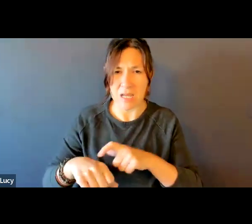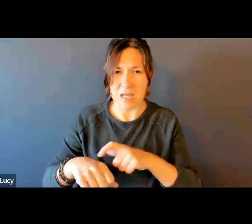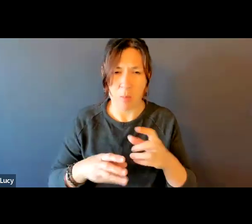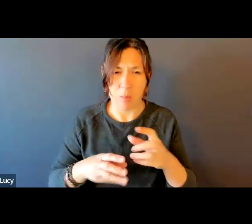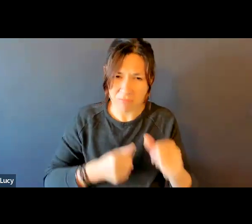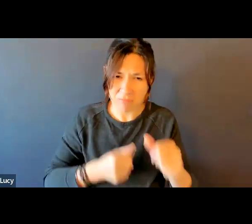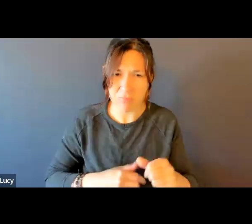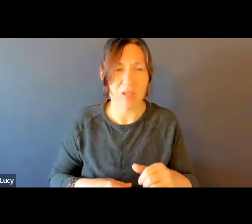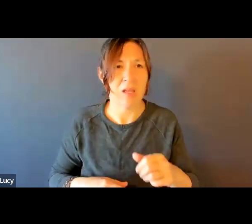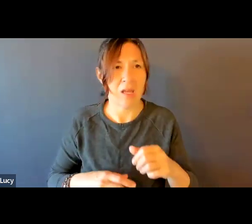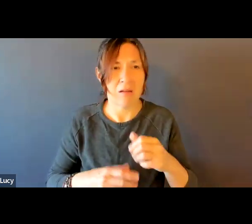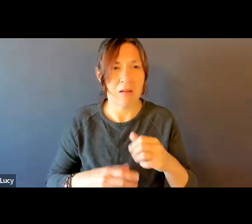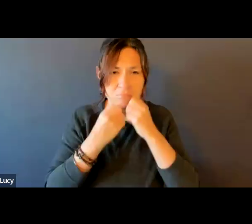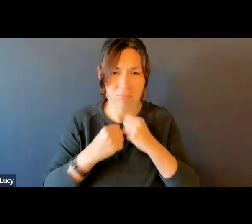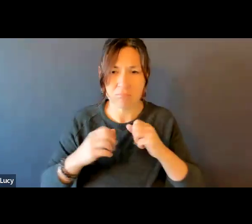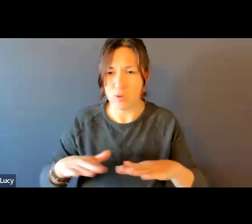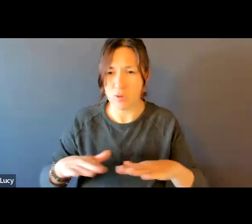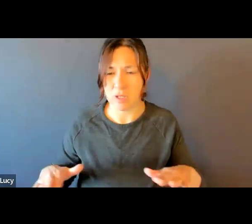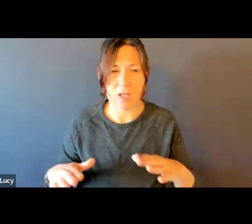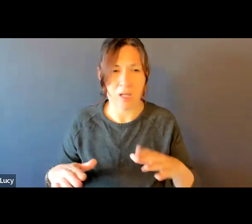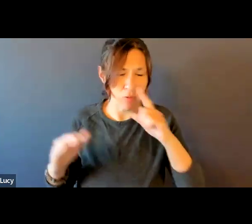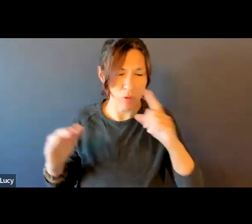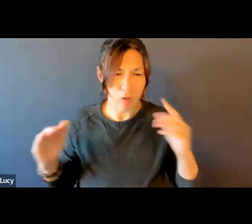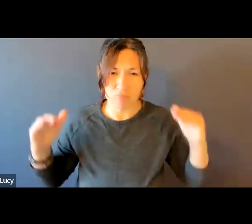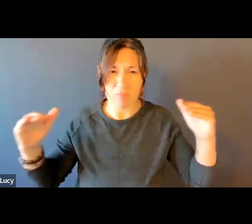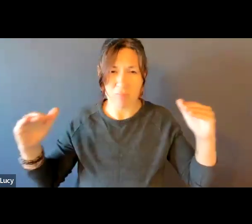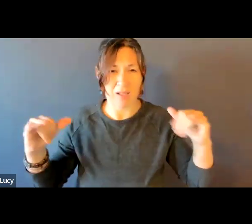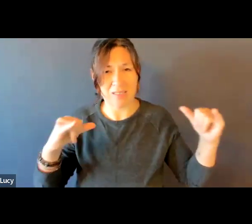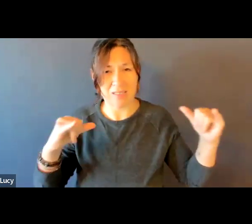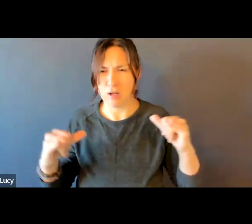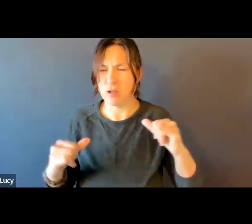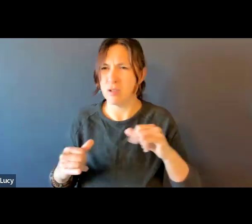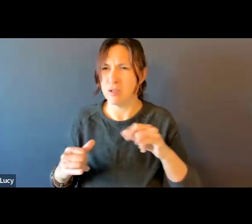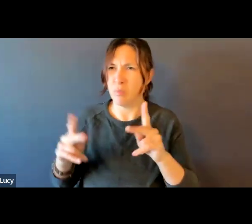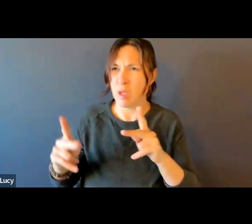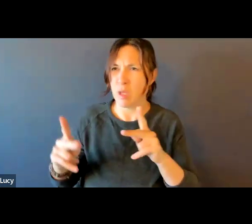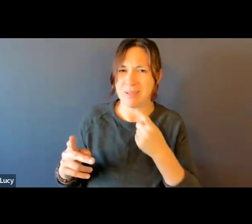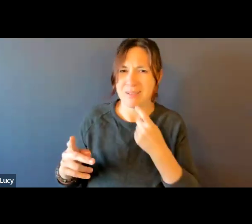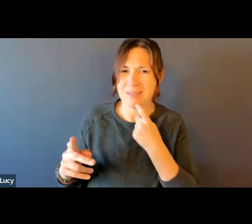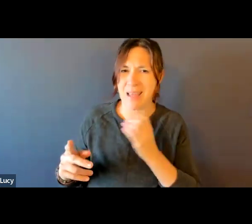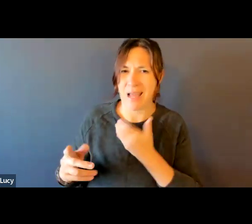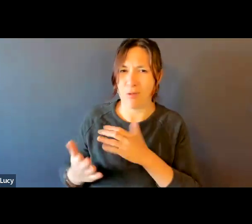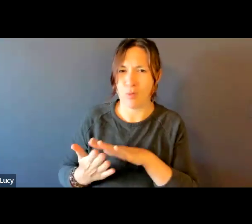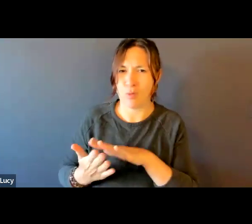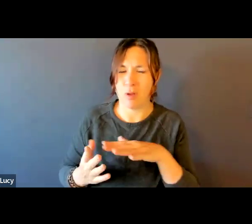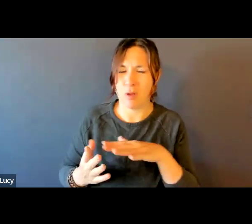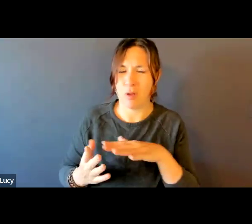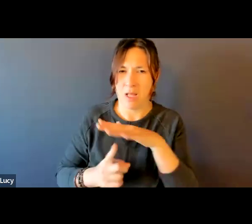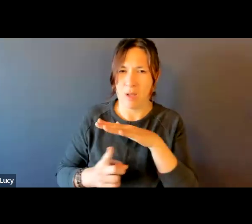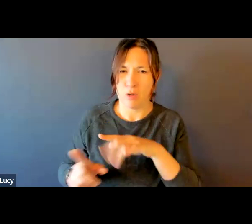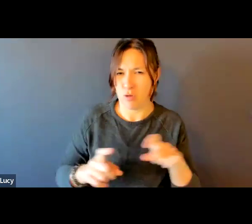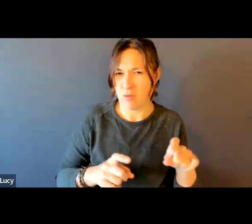high standards that our students rate on our school climate survey. I also want to thank our students and